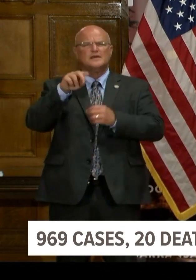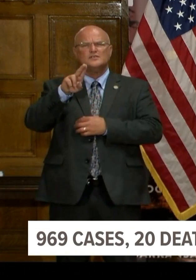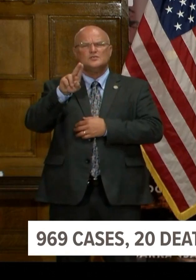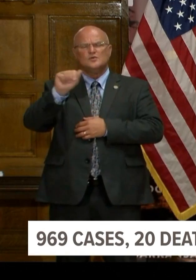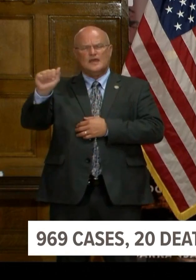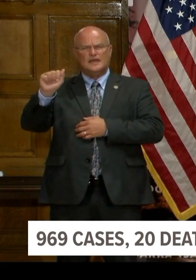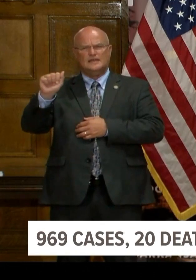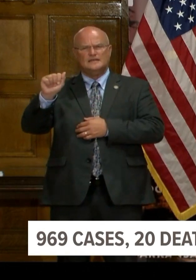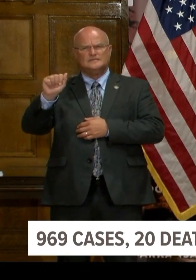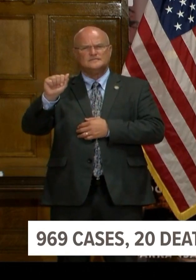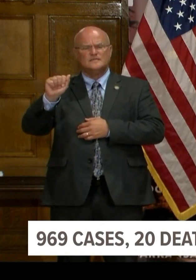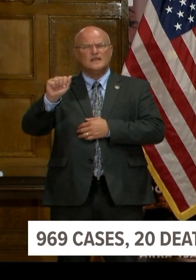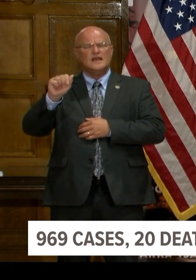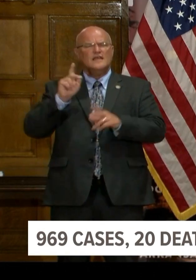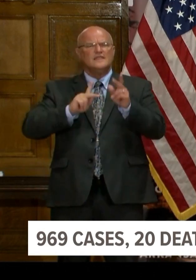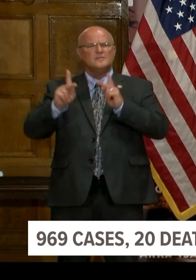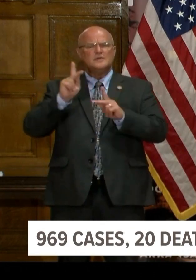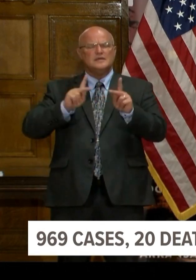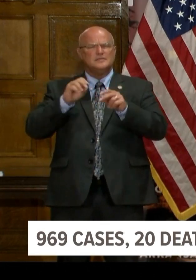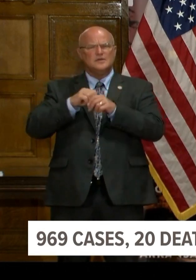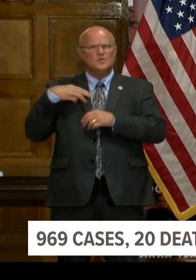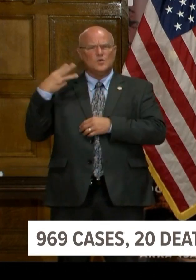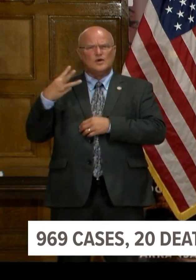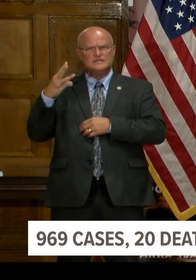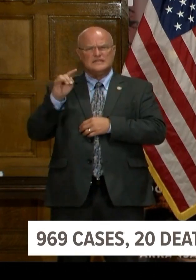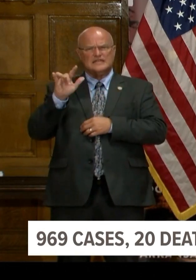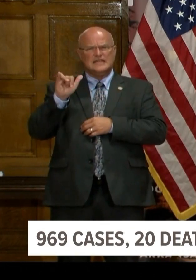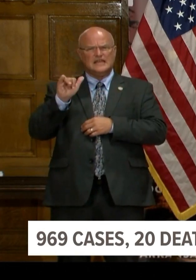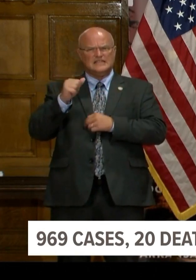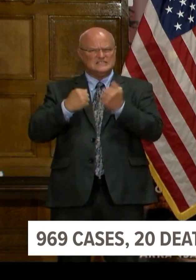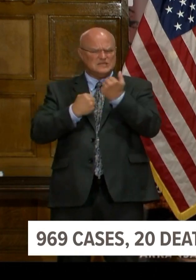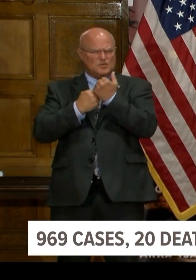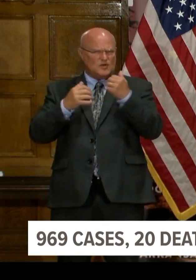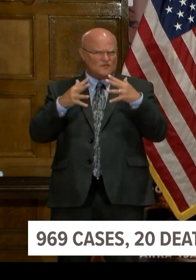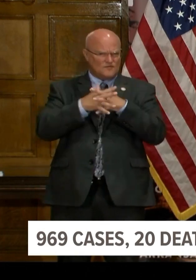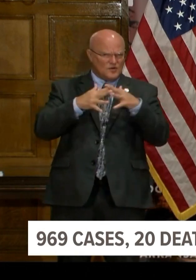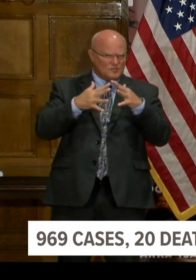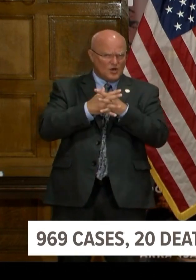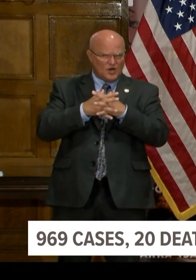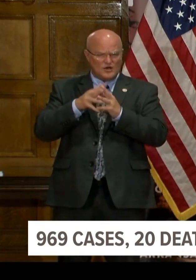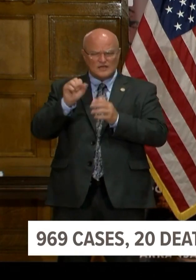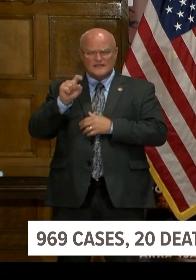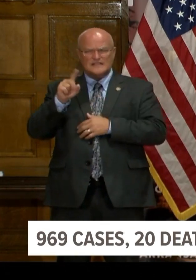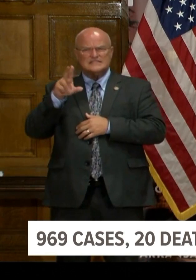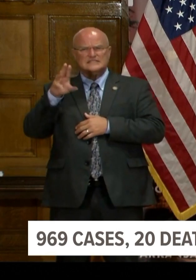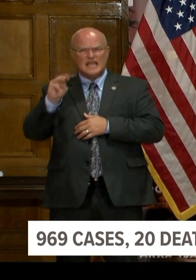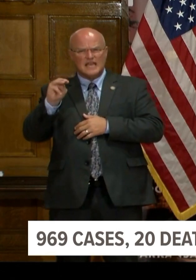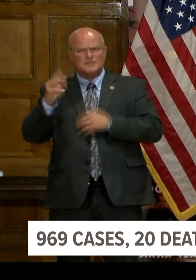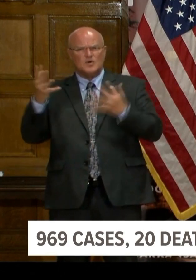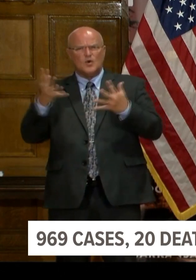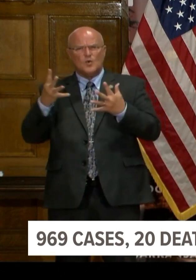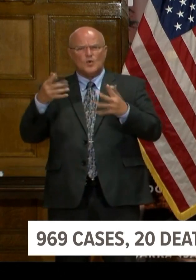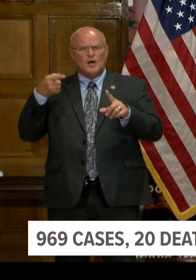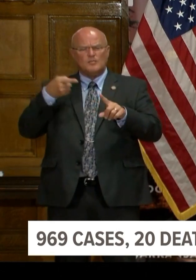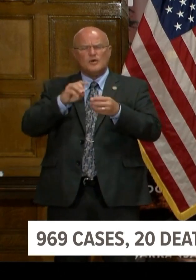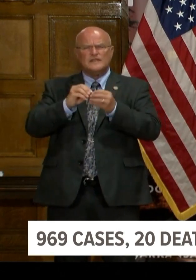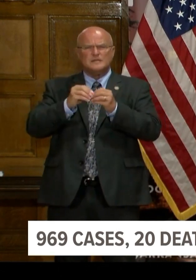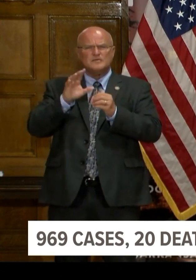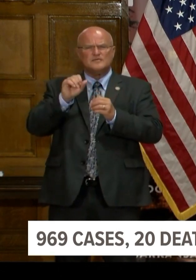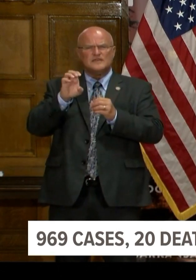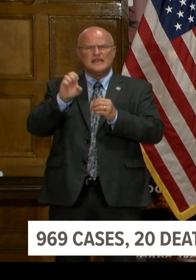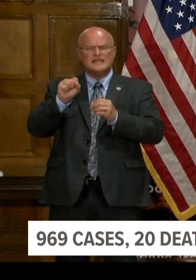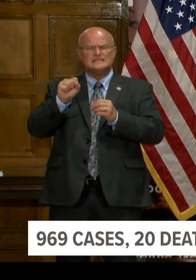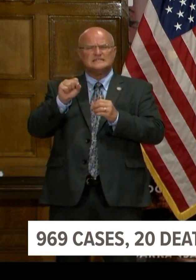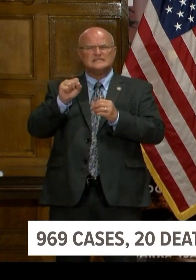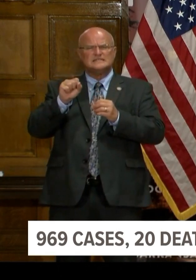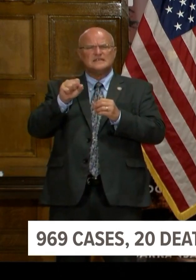numbers in Washington County at the U of A make you reconsider supporting football with fans at the stadium? And at what point is that number of cases at the U of A